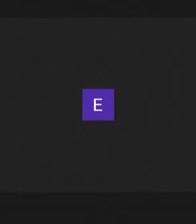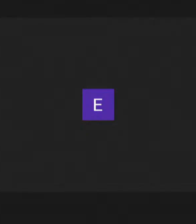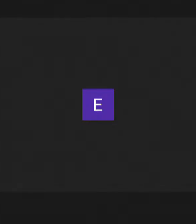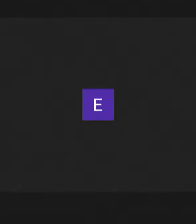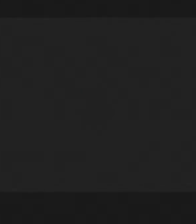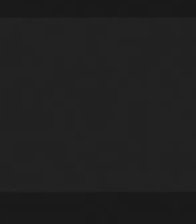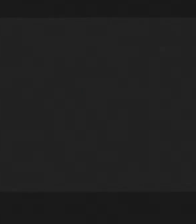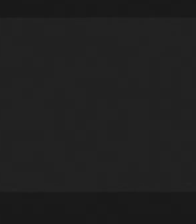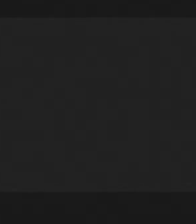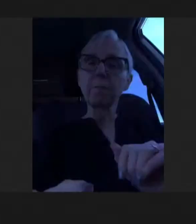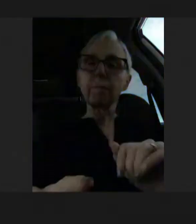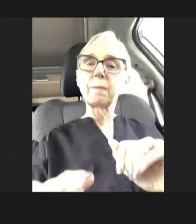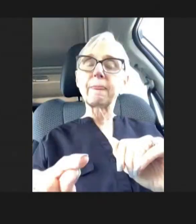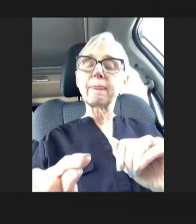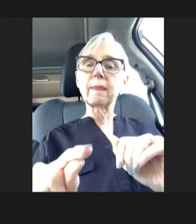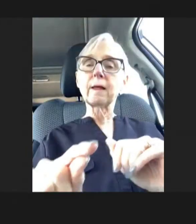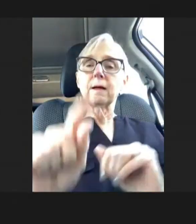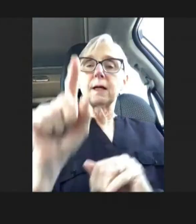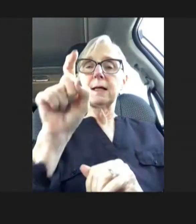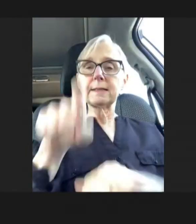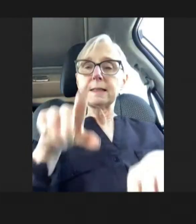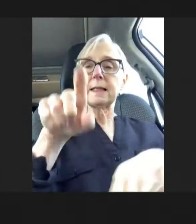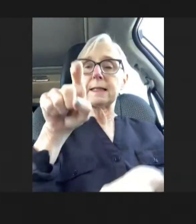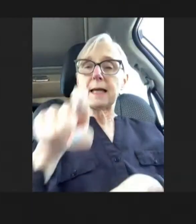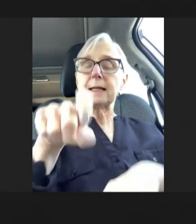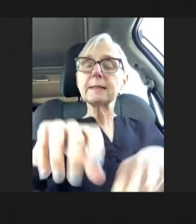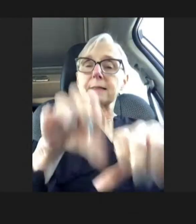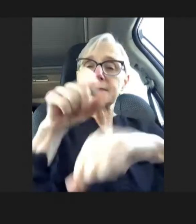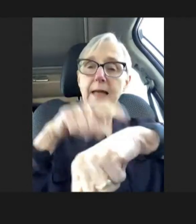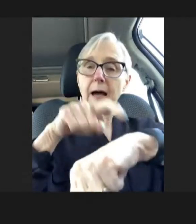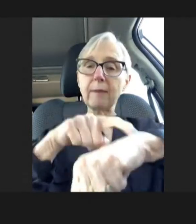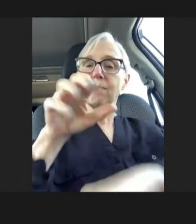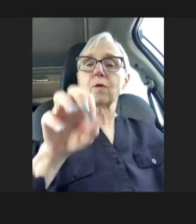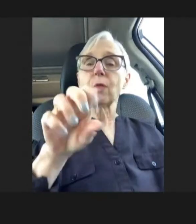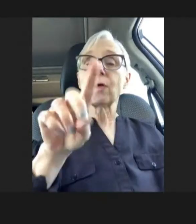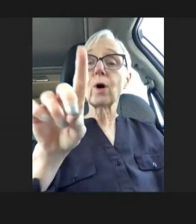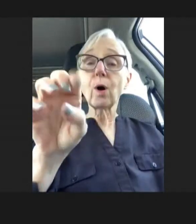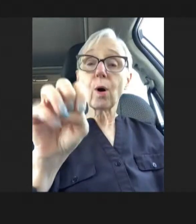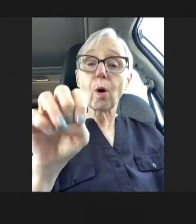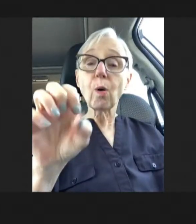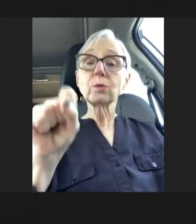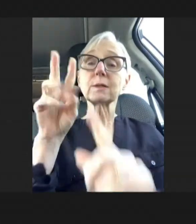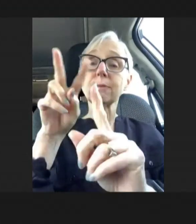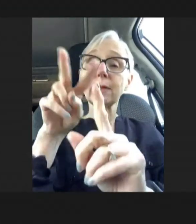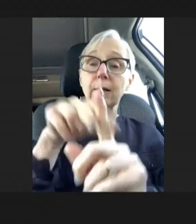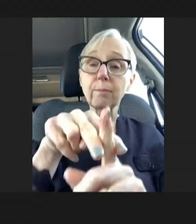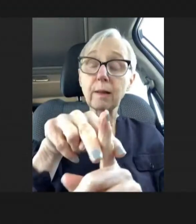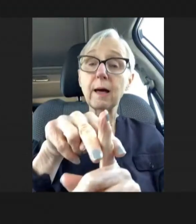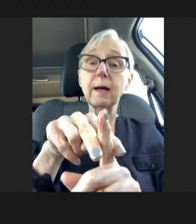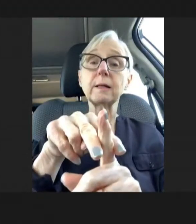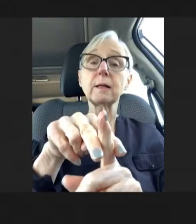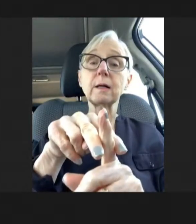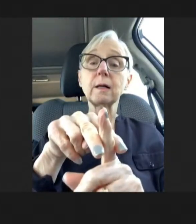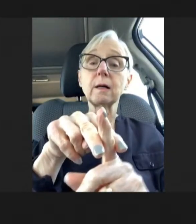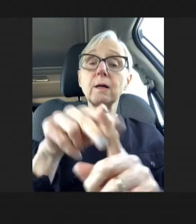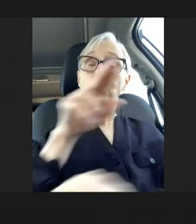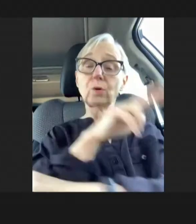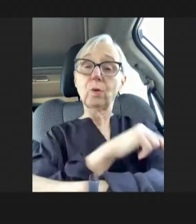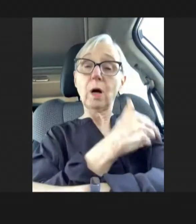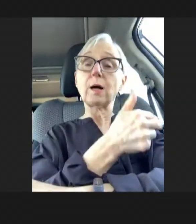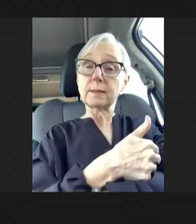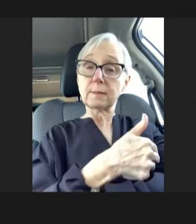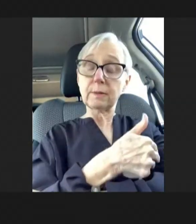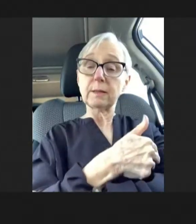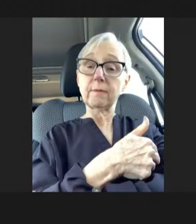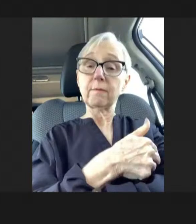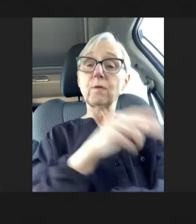little bit. So it takes time for these codes to be applied to hospitalizations and then for that